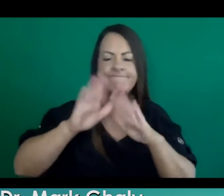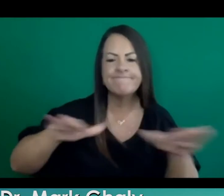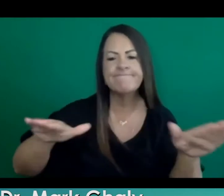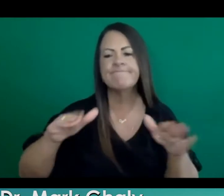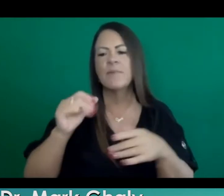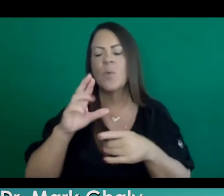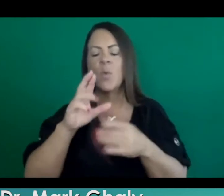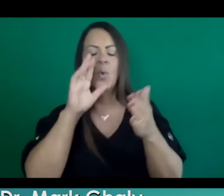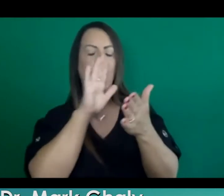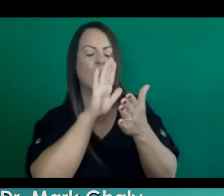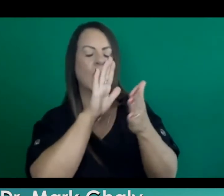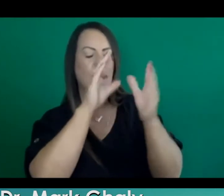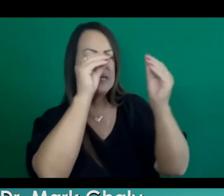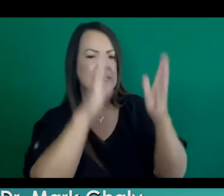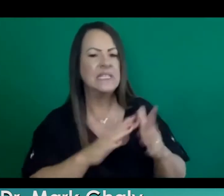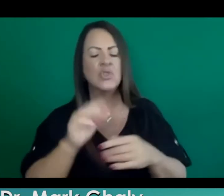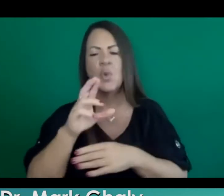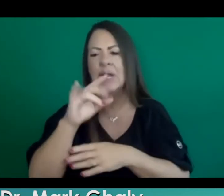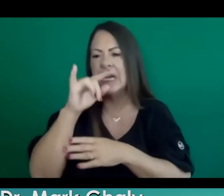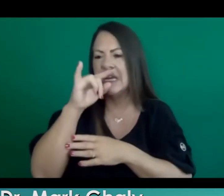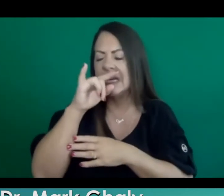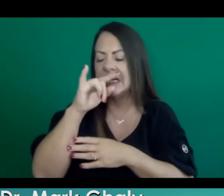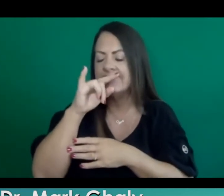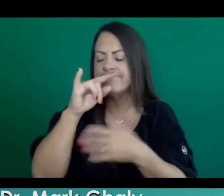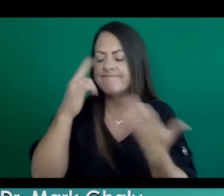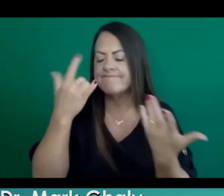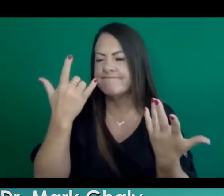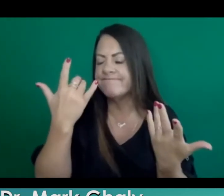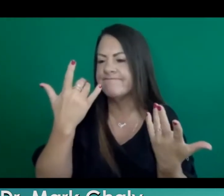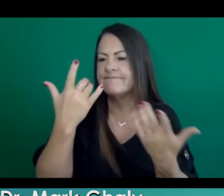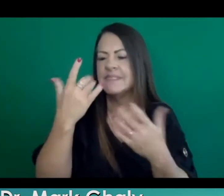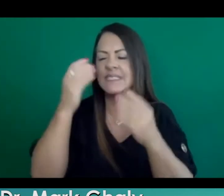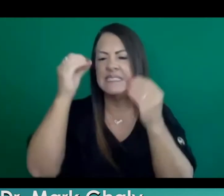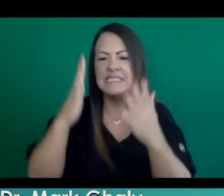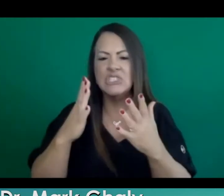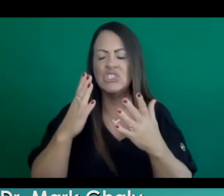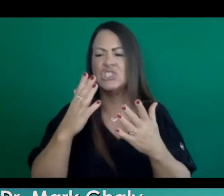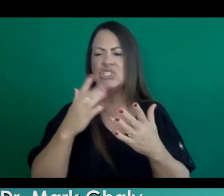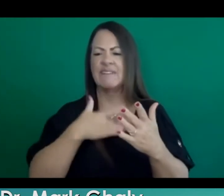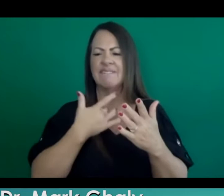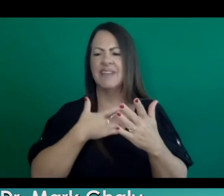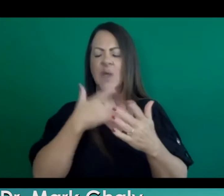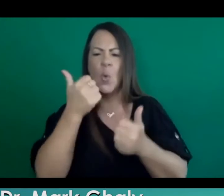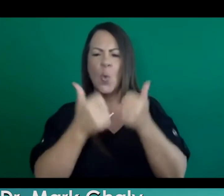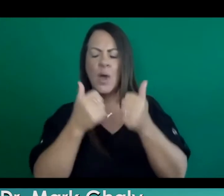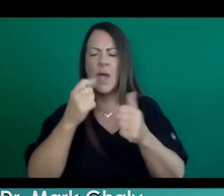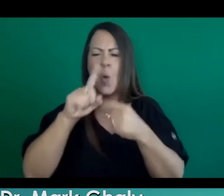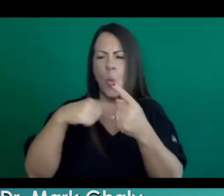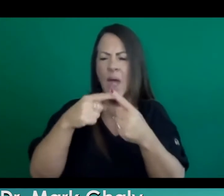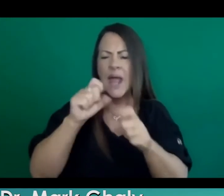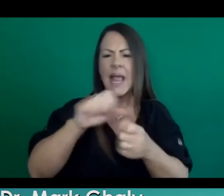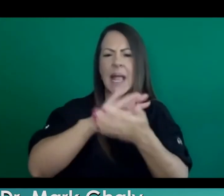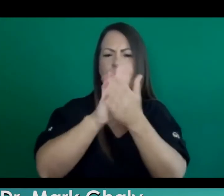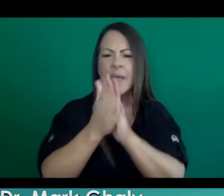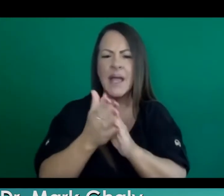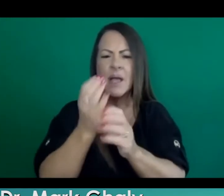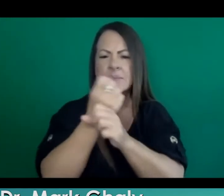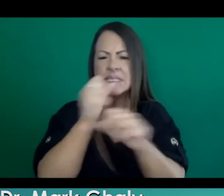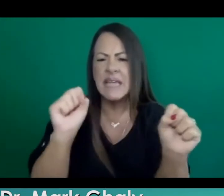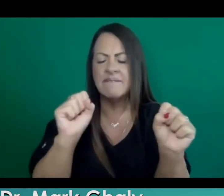that hitting the state benchmark now means it's safe to return to campus. I'm sorry, can you say which county it